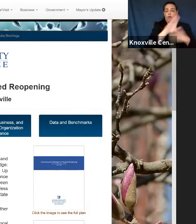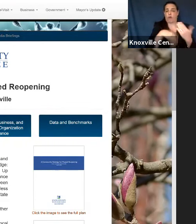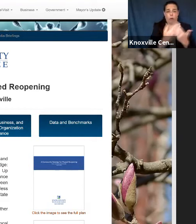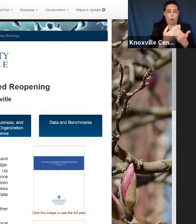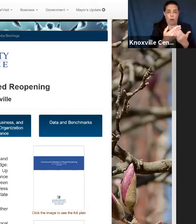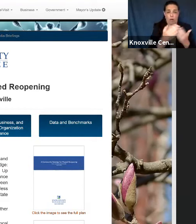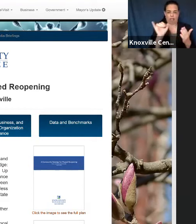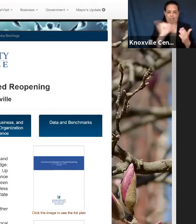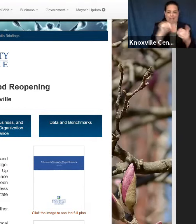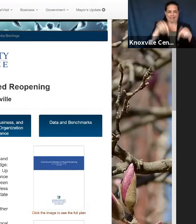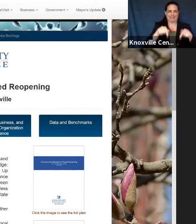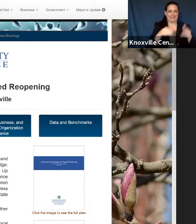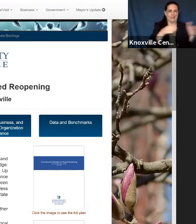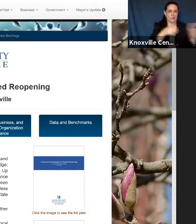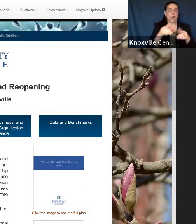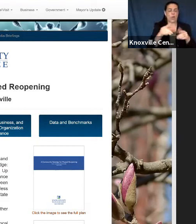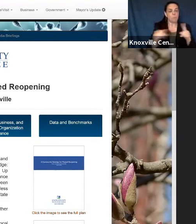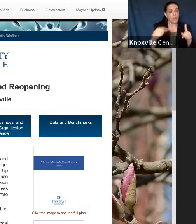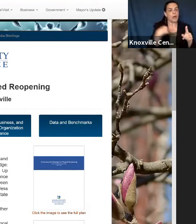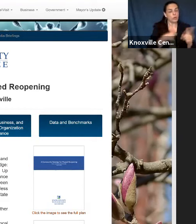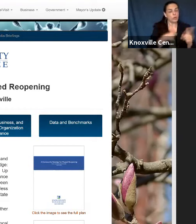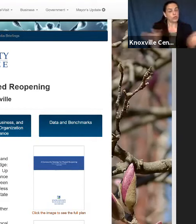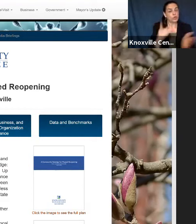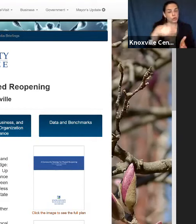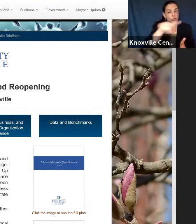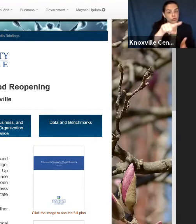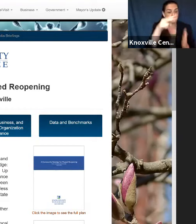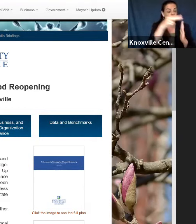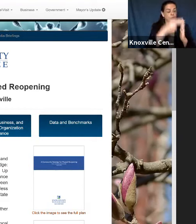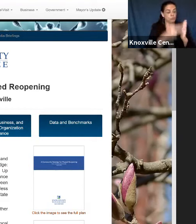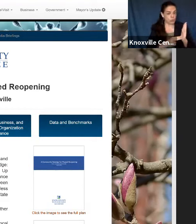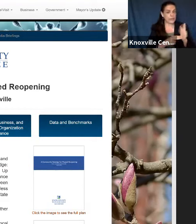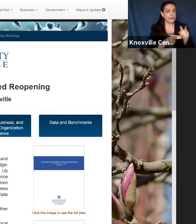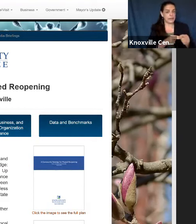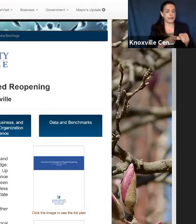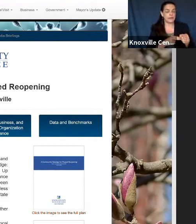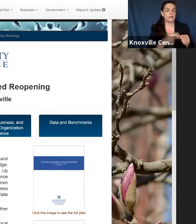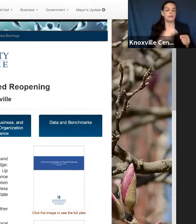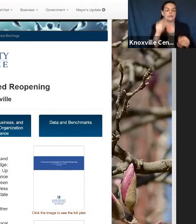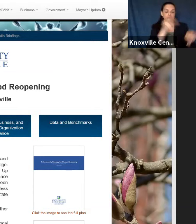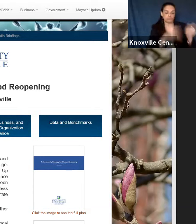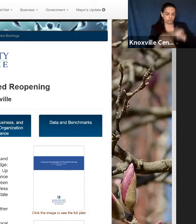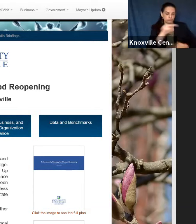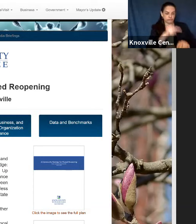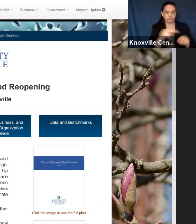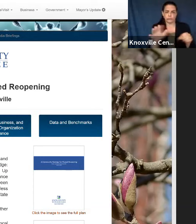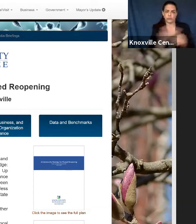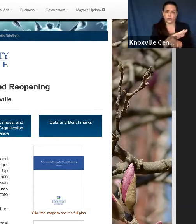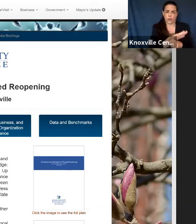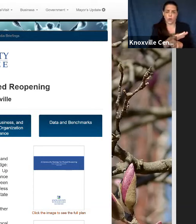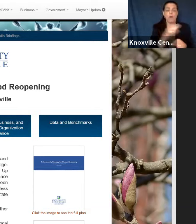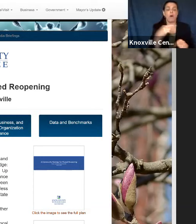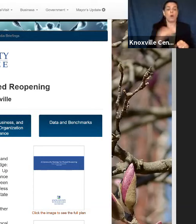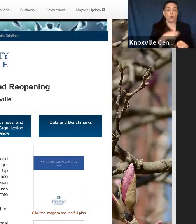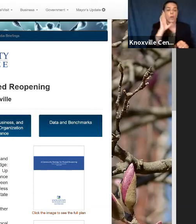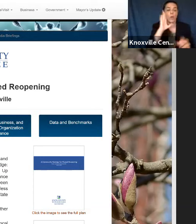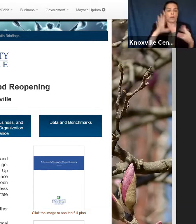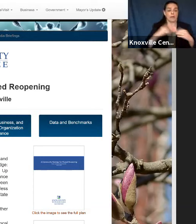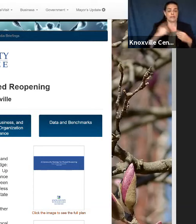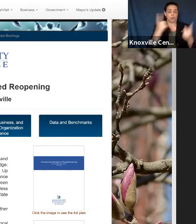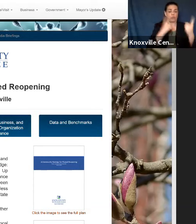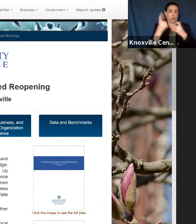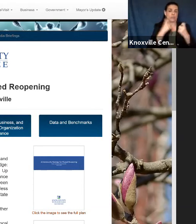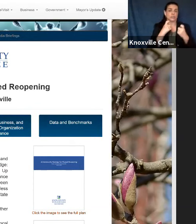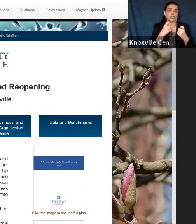format, but we encourage all of you to read it and review it and in its entirety, and we'll take questions from the